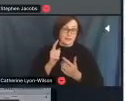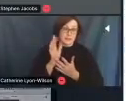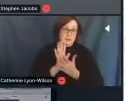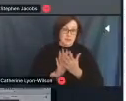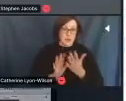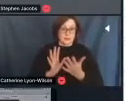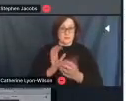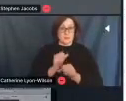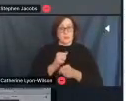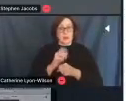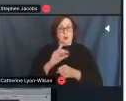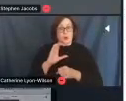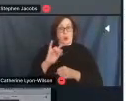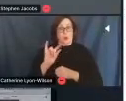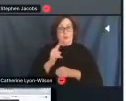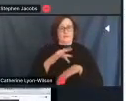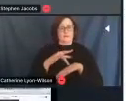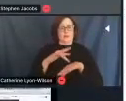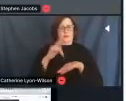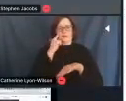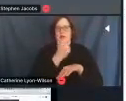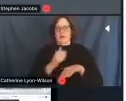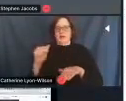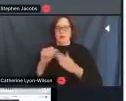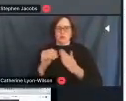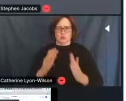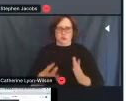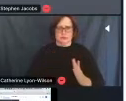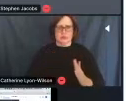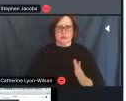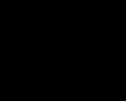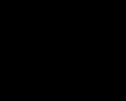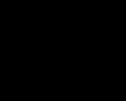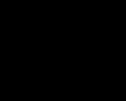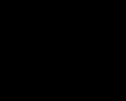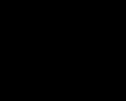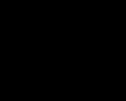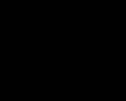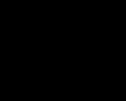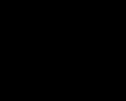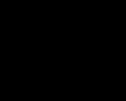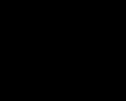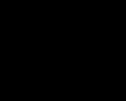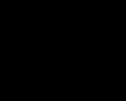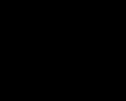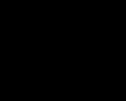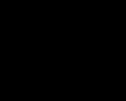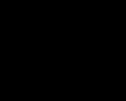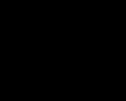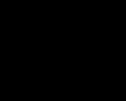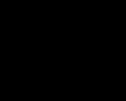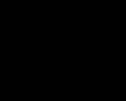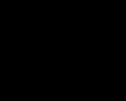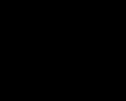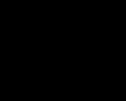of a partnership between the American Printing House for the Blind and Microsoft. The technology enables young learners to create